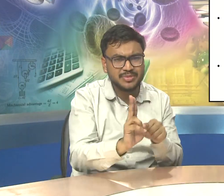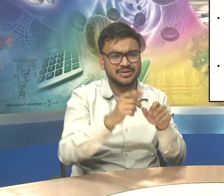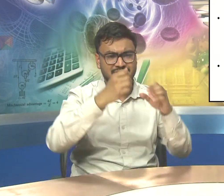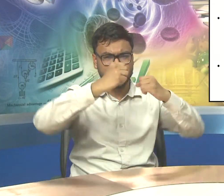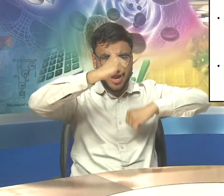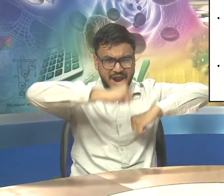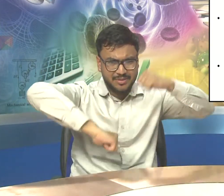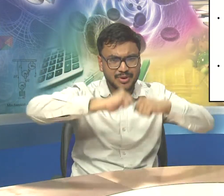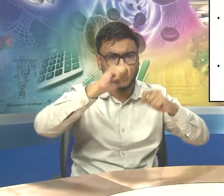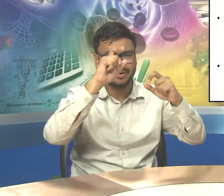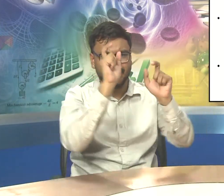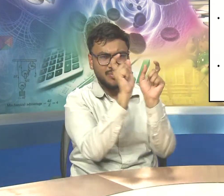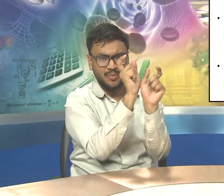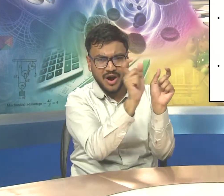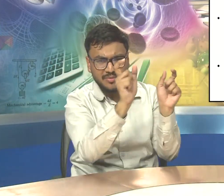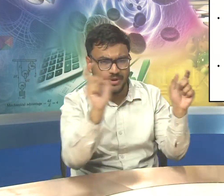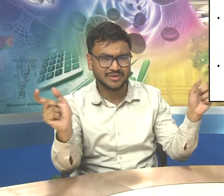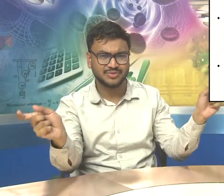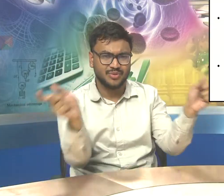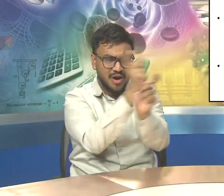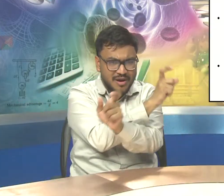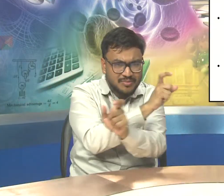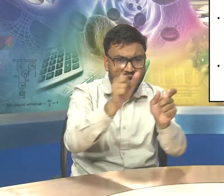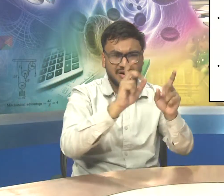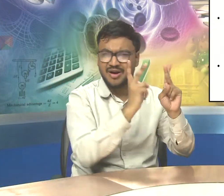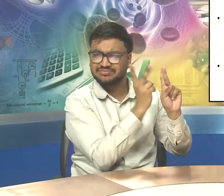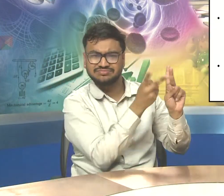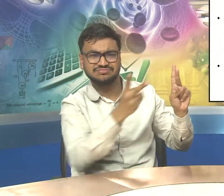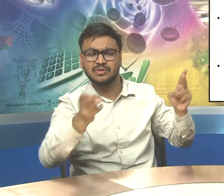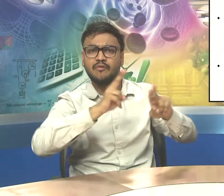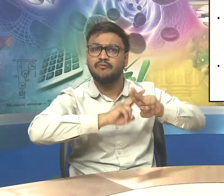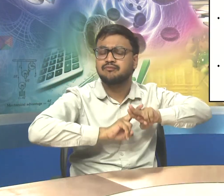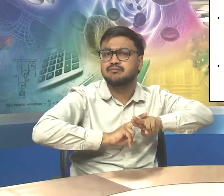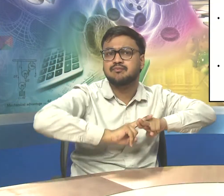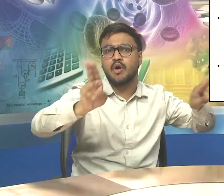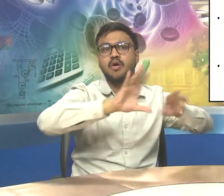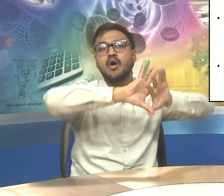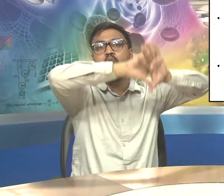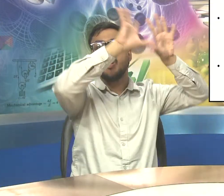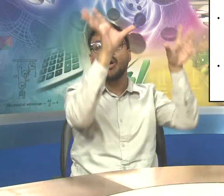as fully and with as much complexity as English,